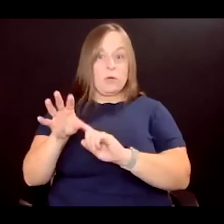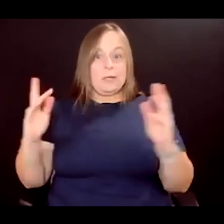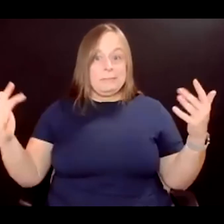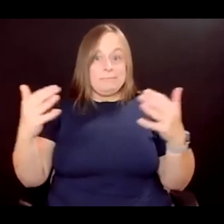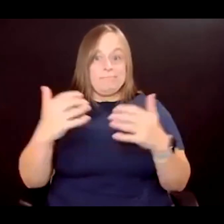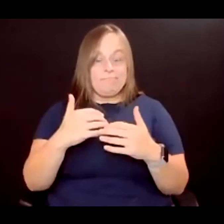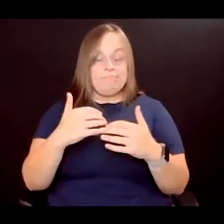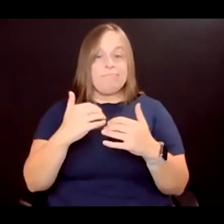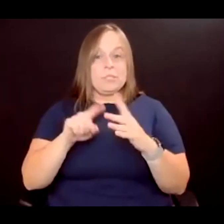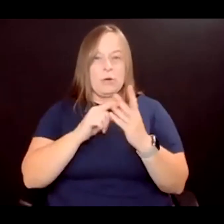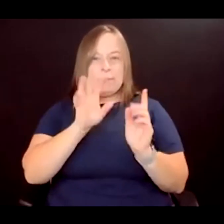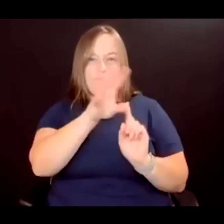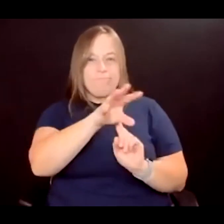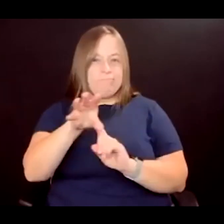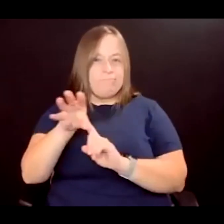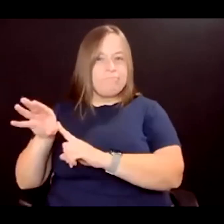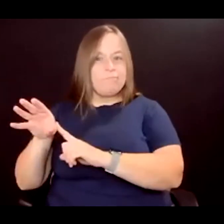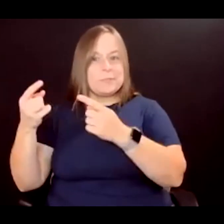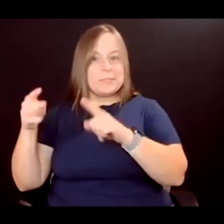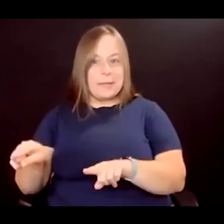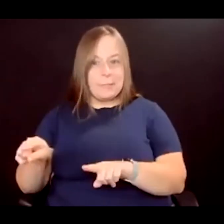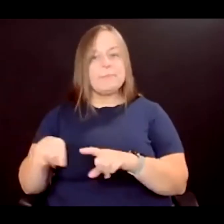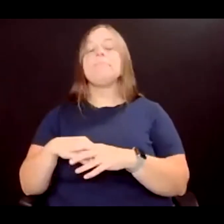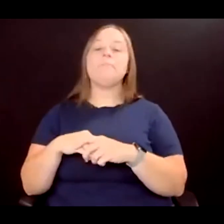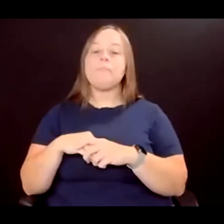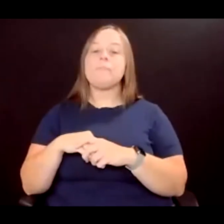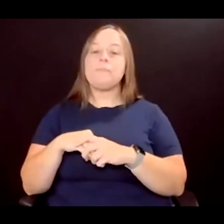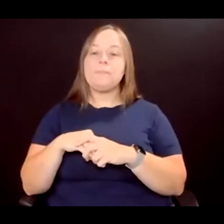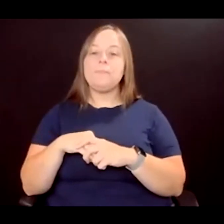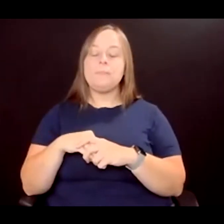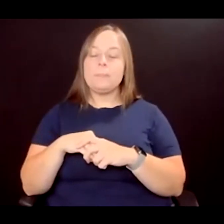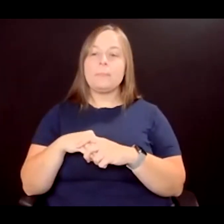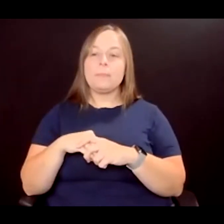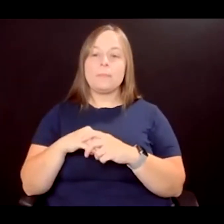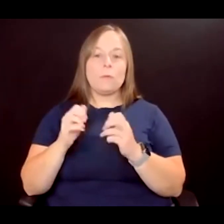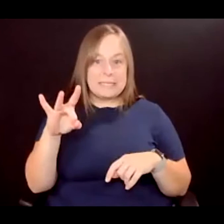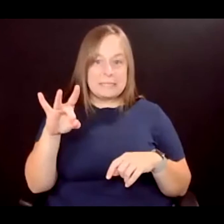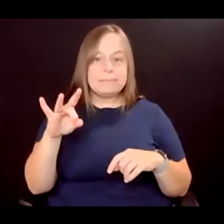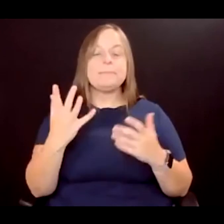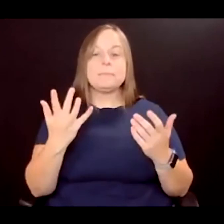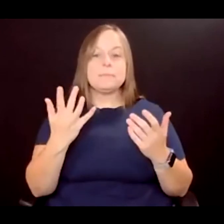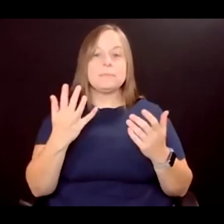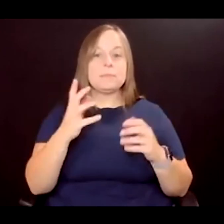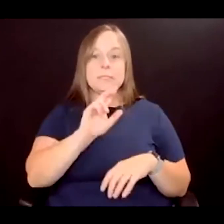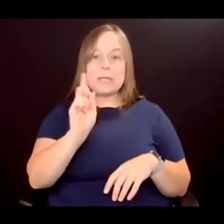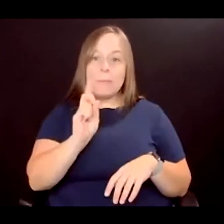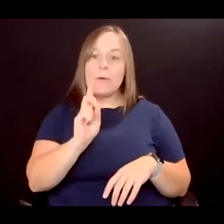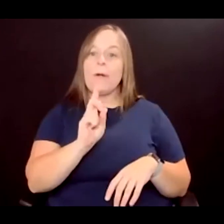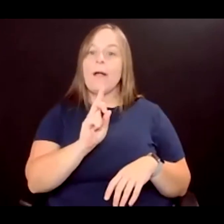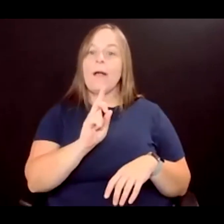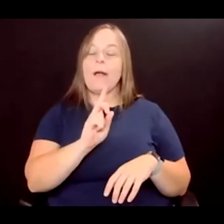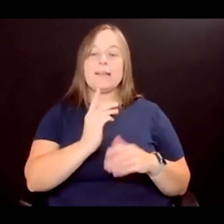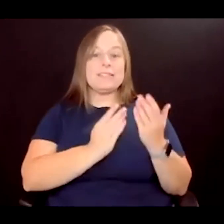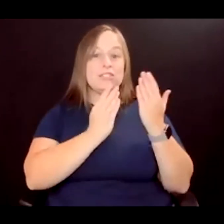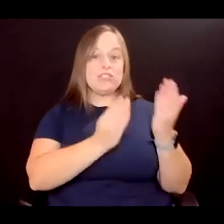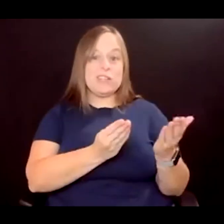I'm wearing a blue shirt. I have brown eyes, brown hair, and it's speckled with multiple gray.